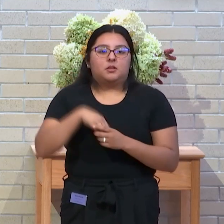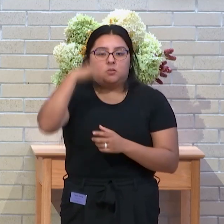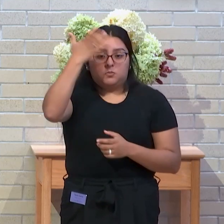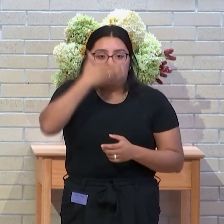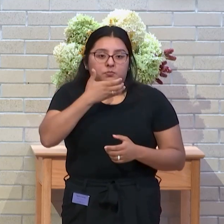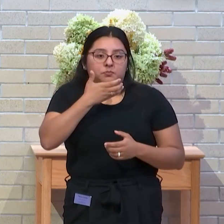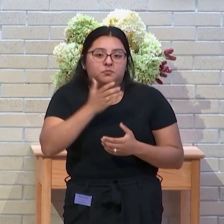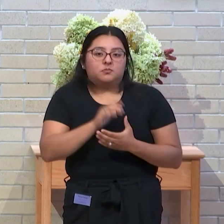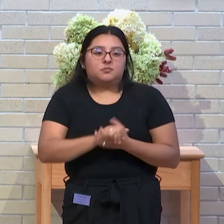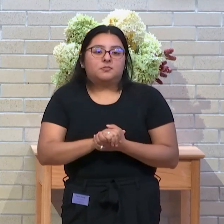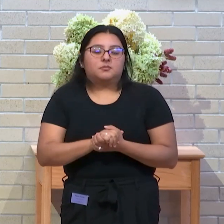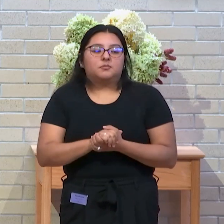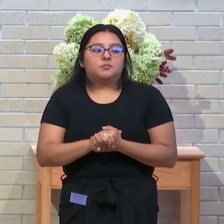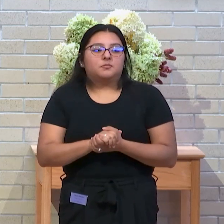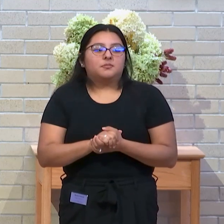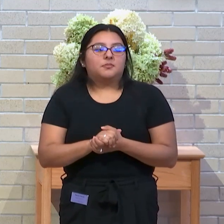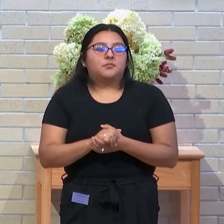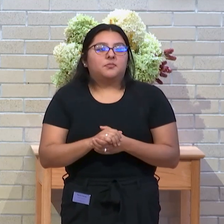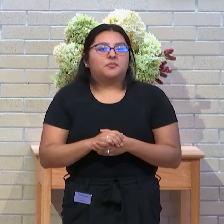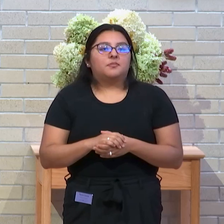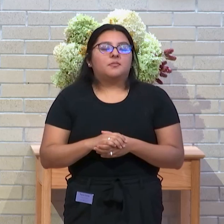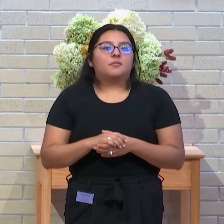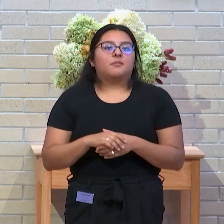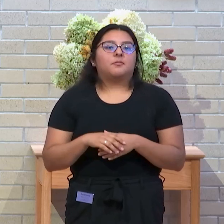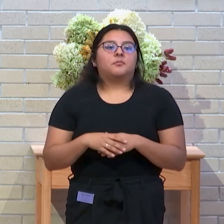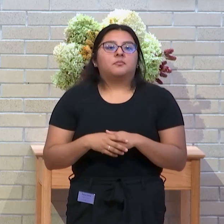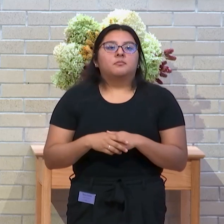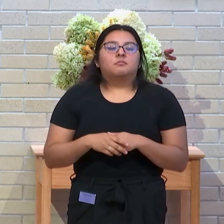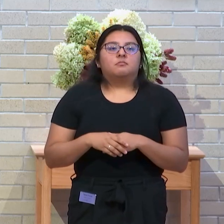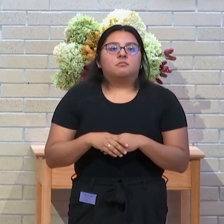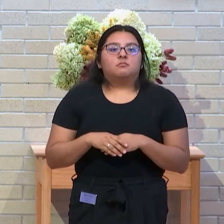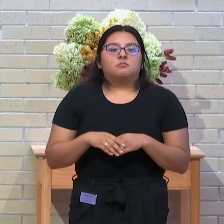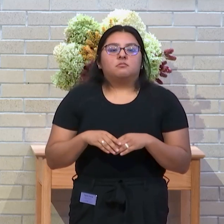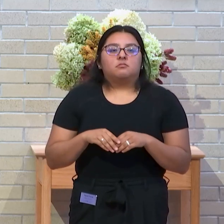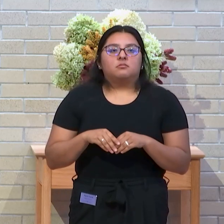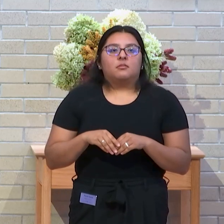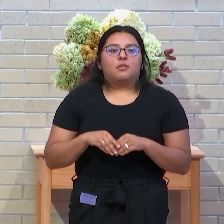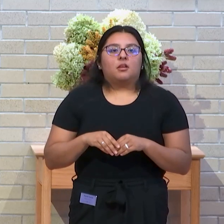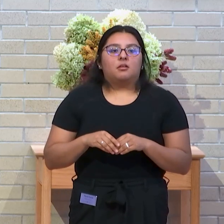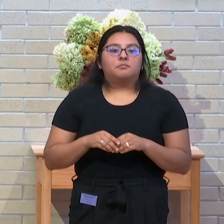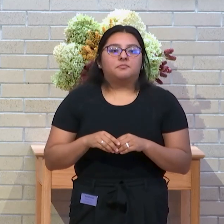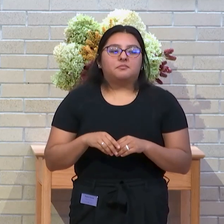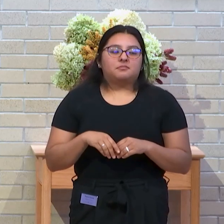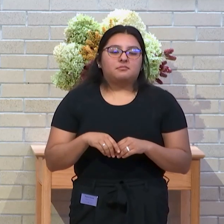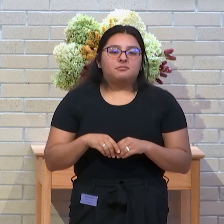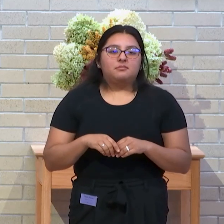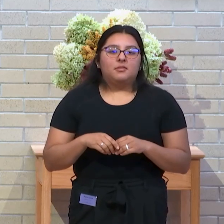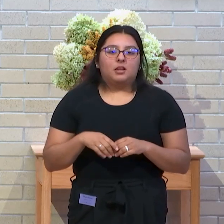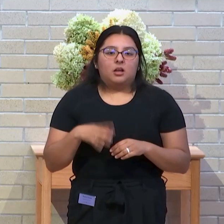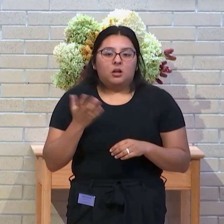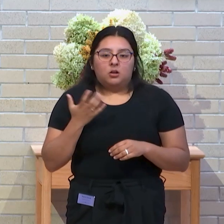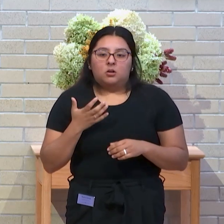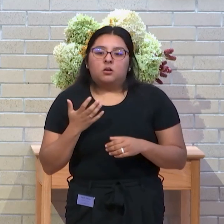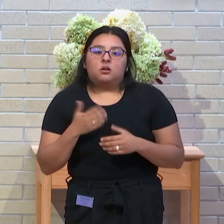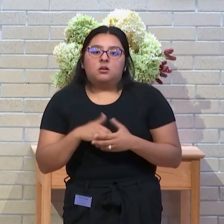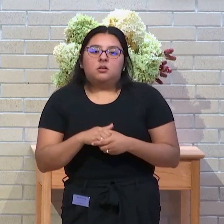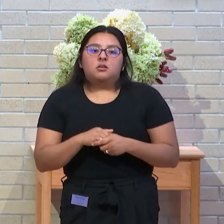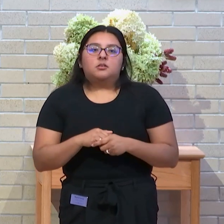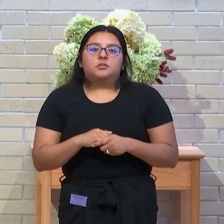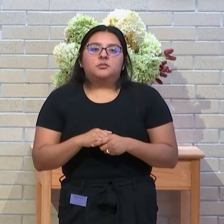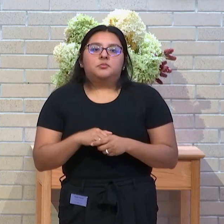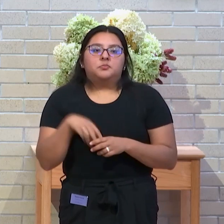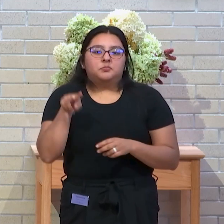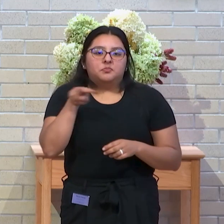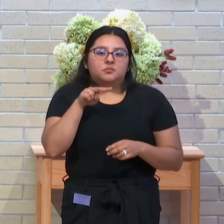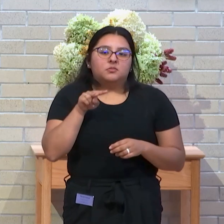masks, and some even had blankets draped over their shoulders. It was impressive and very fascinating to watch. The